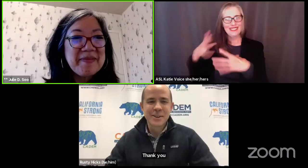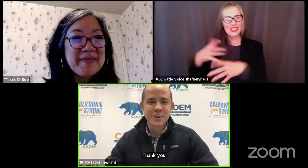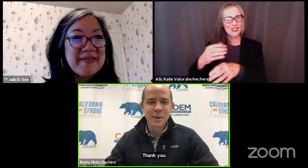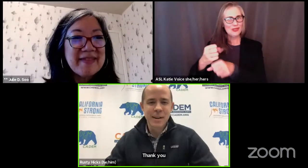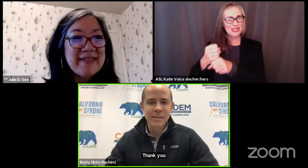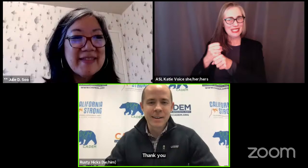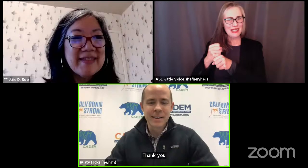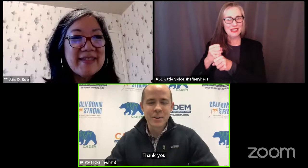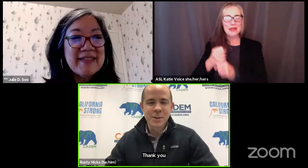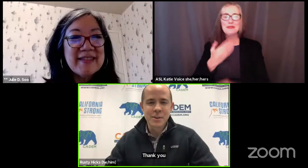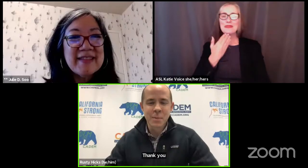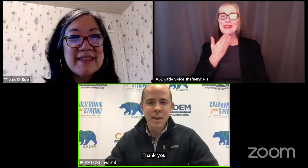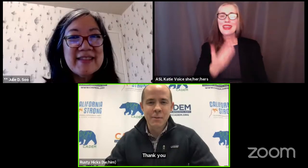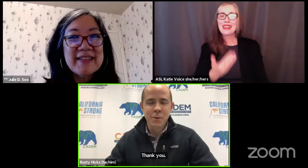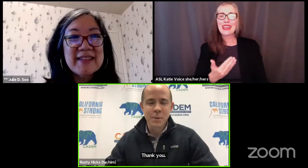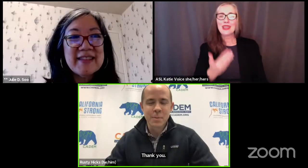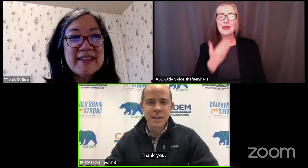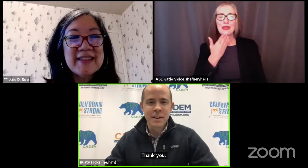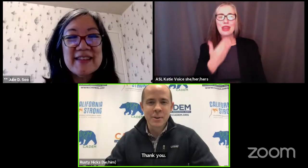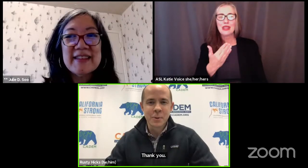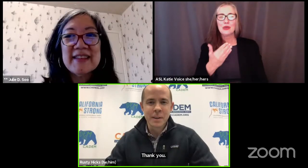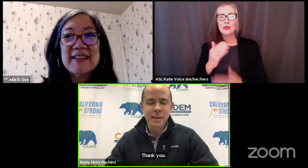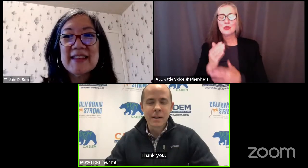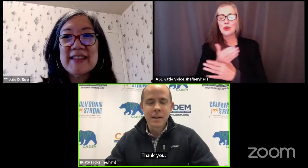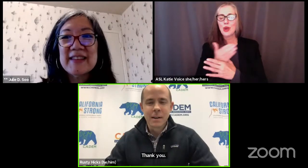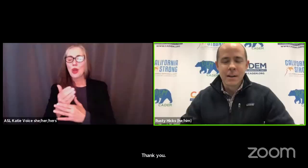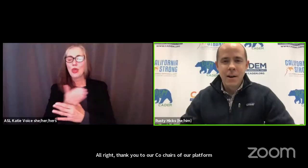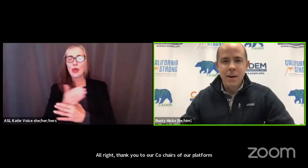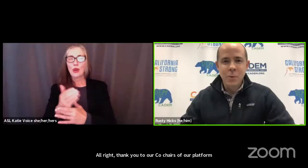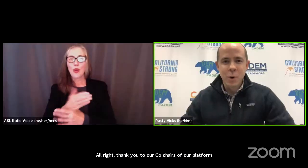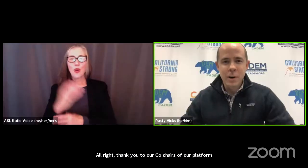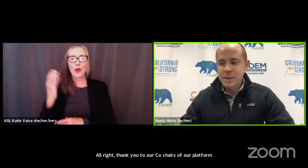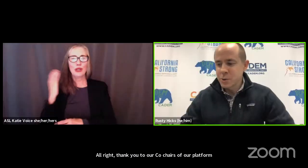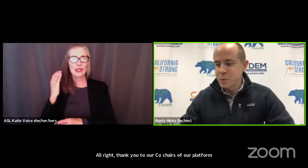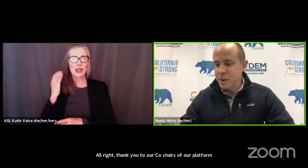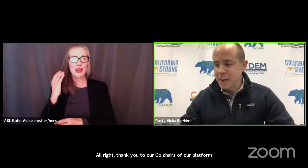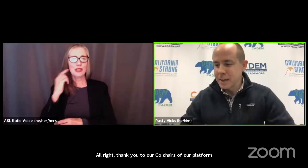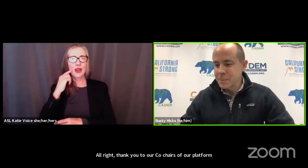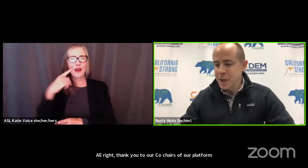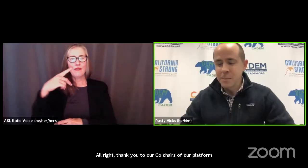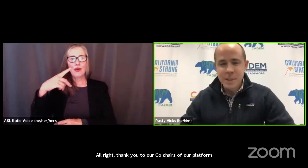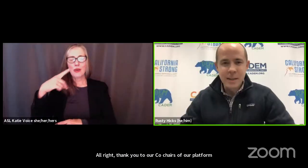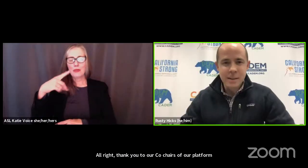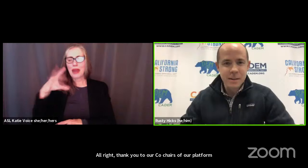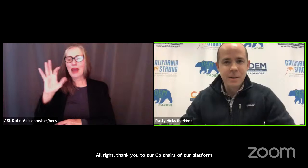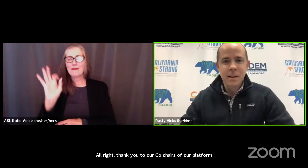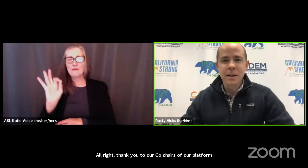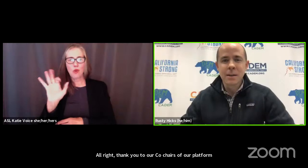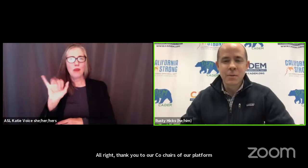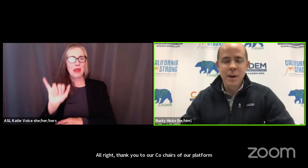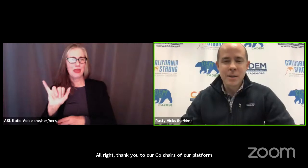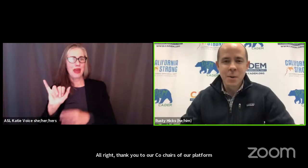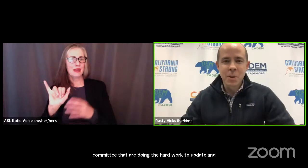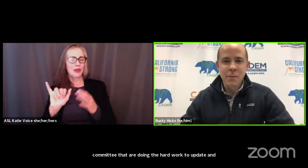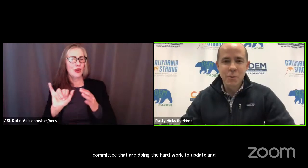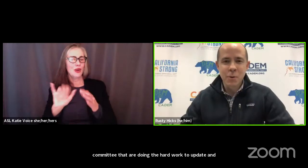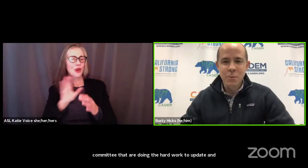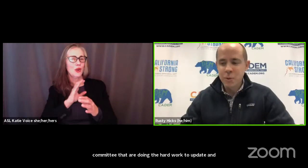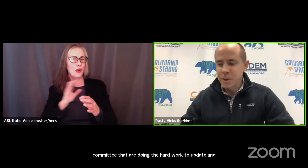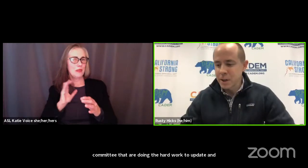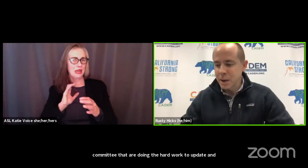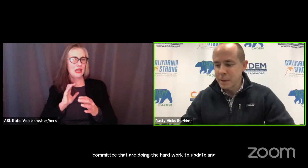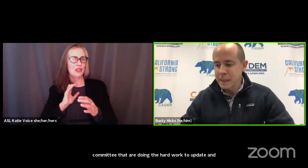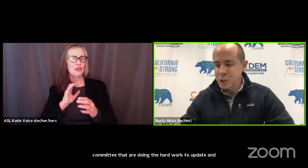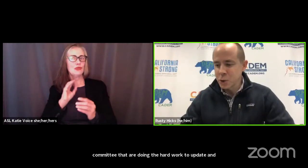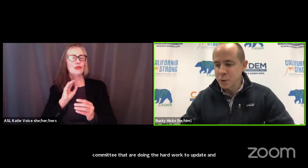right. Thank you to our co-chairs of our platform committee that are doing the hard work to update and revise our platform